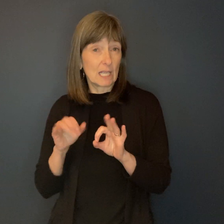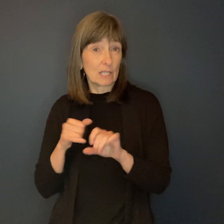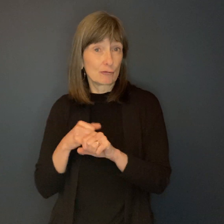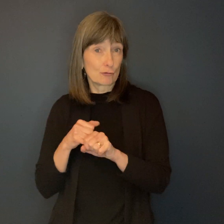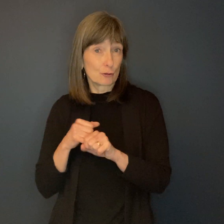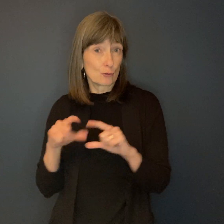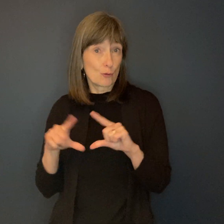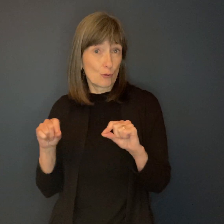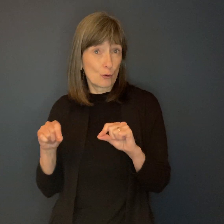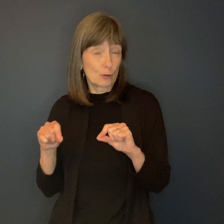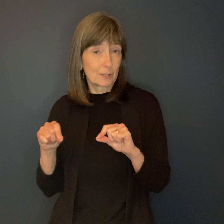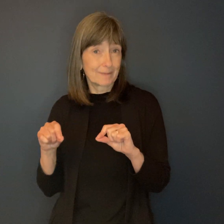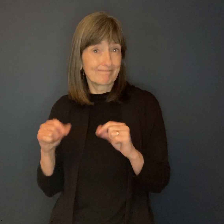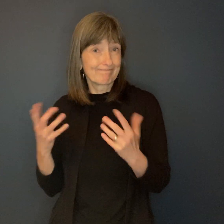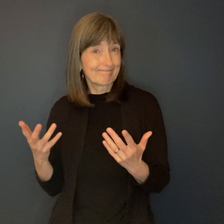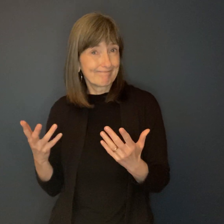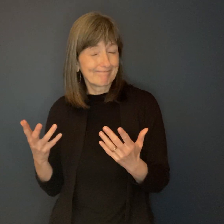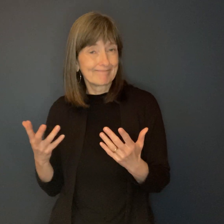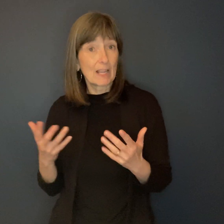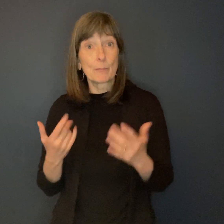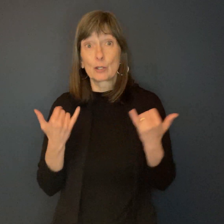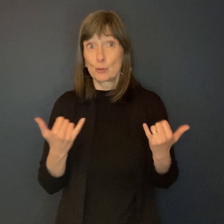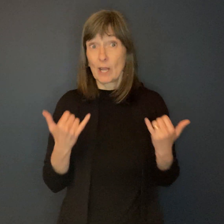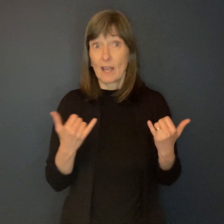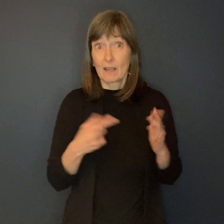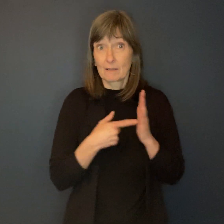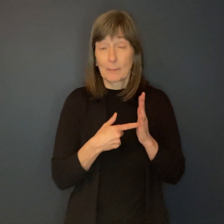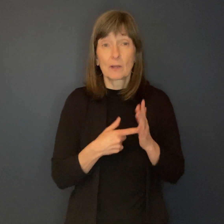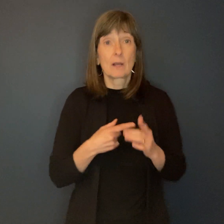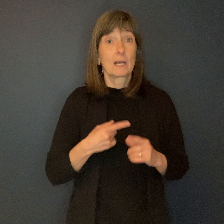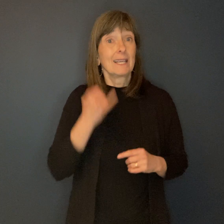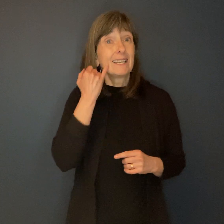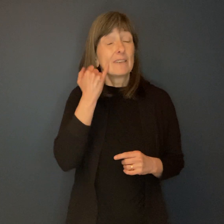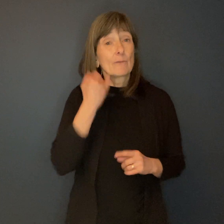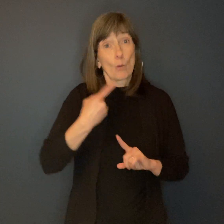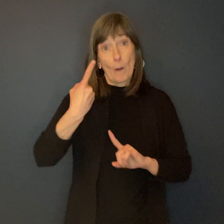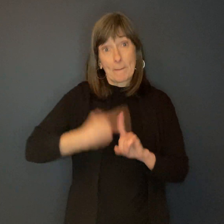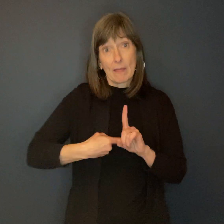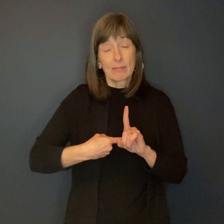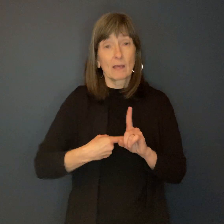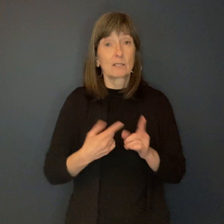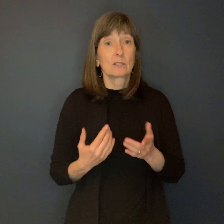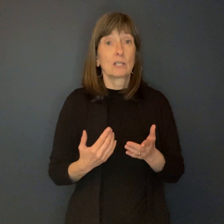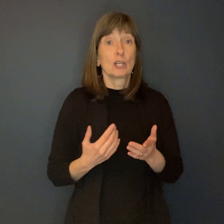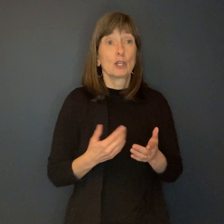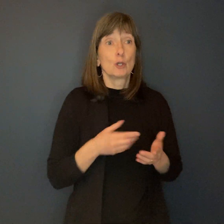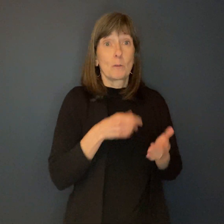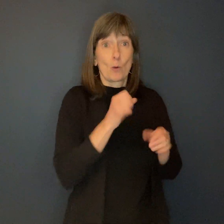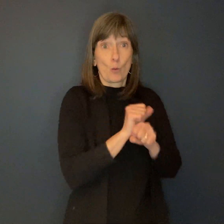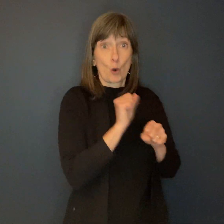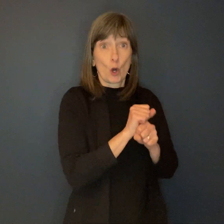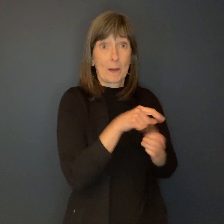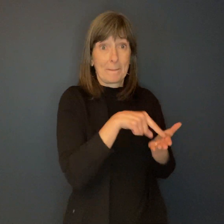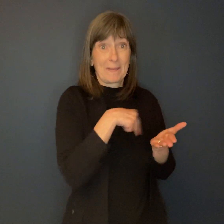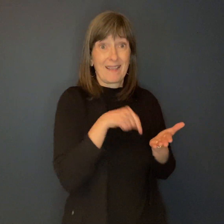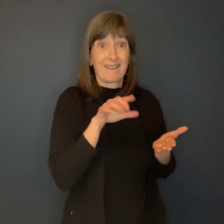after you make $150 a month, if you're reliant upon these systems, they start clawing back the income that you earn